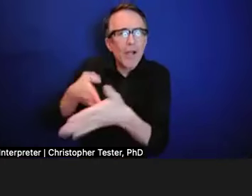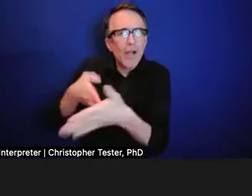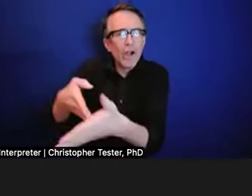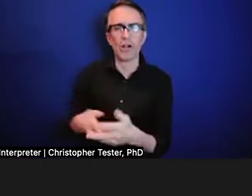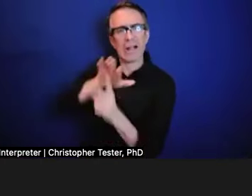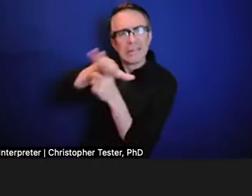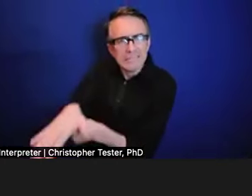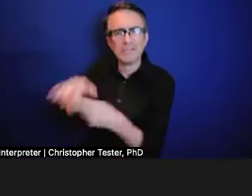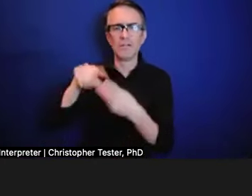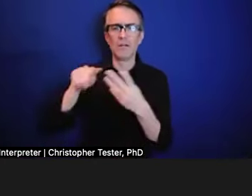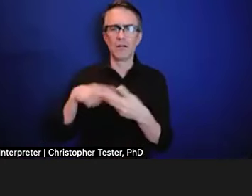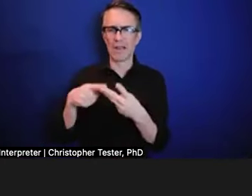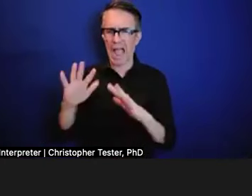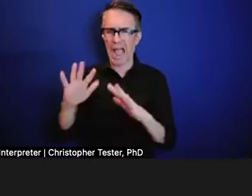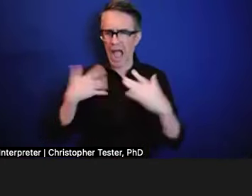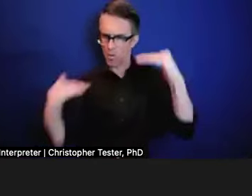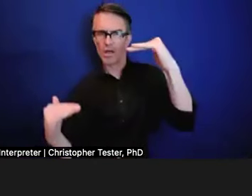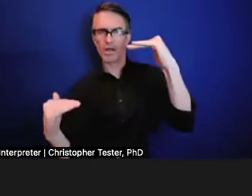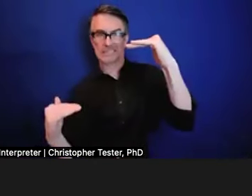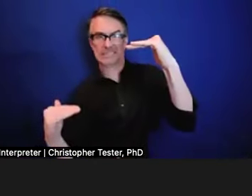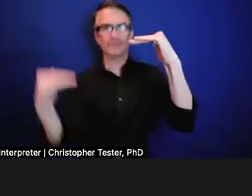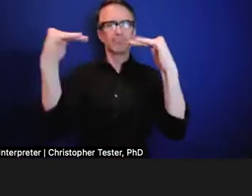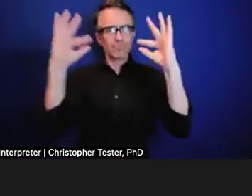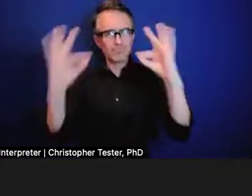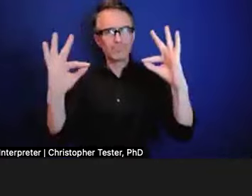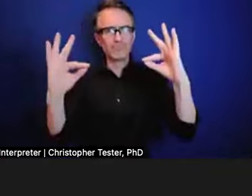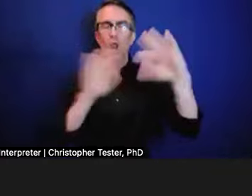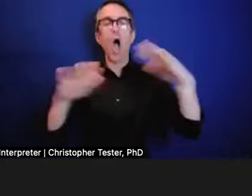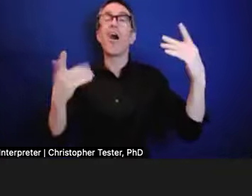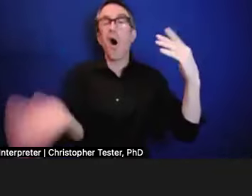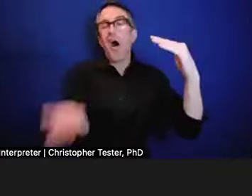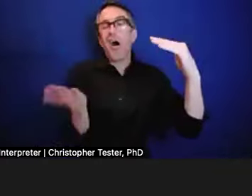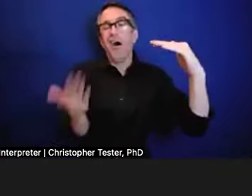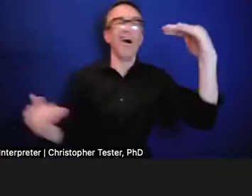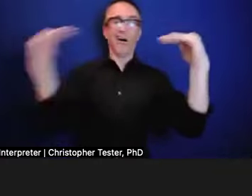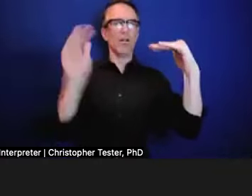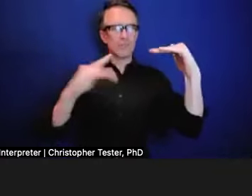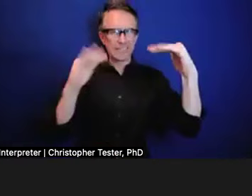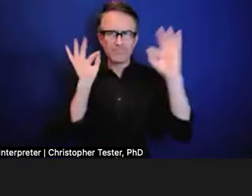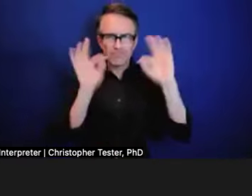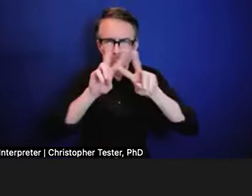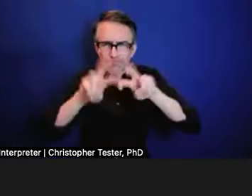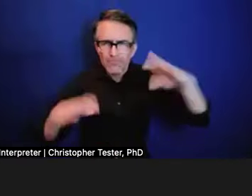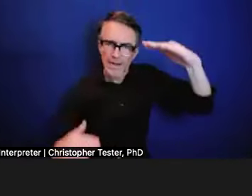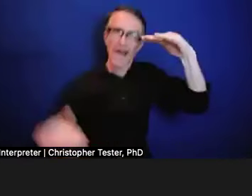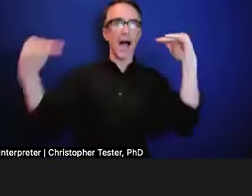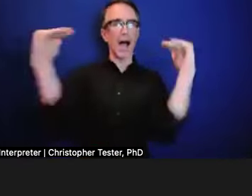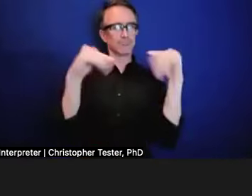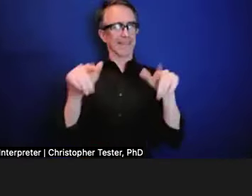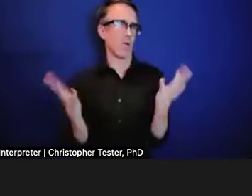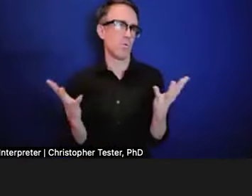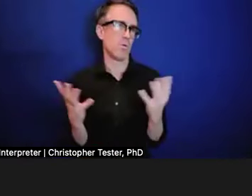affordable and inclusive health services, and accessible information. We cannot speak about inclusive